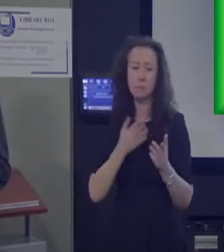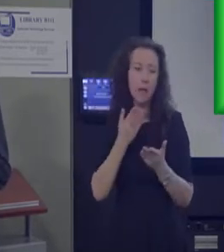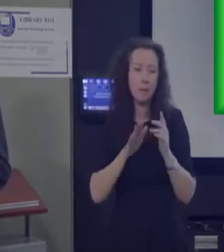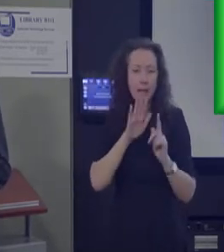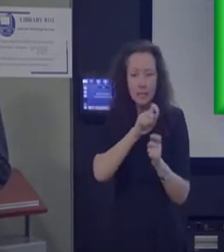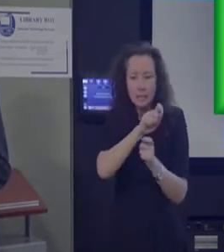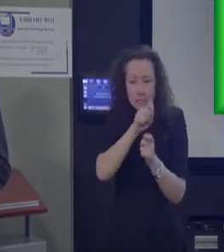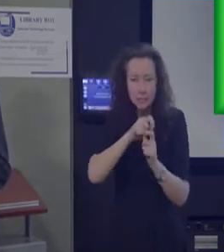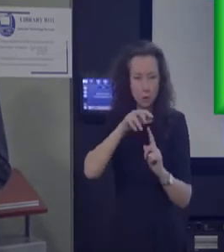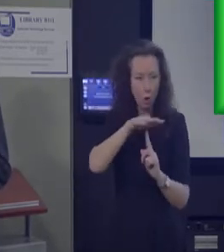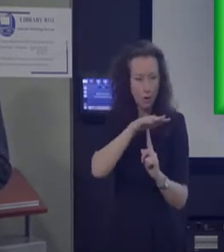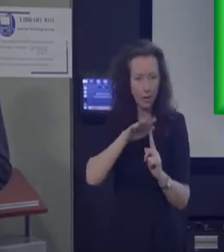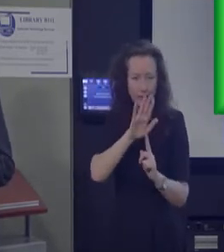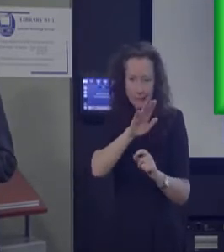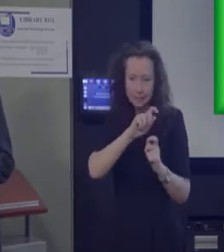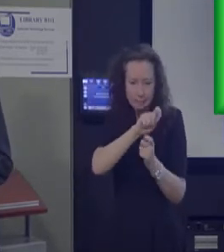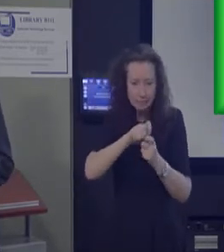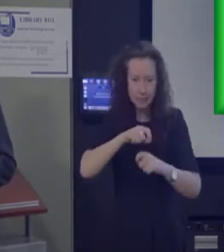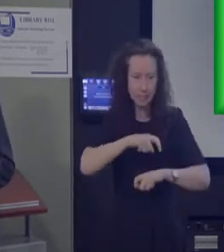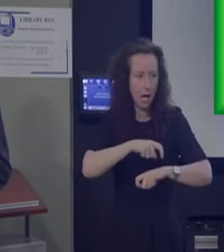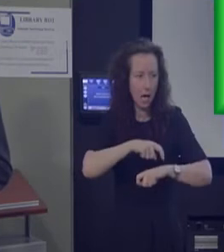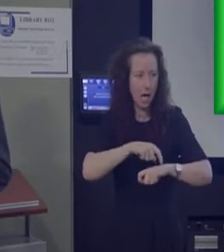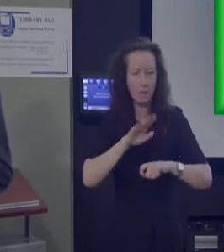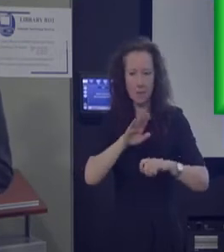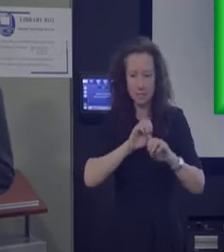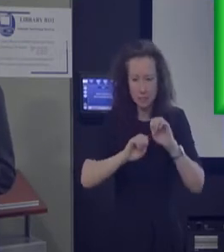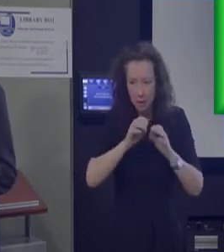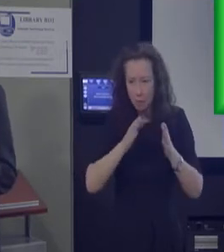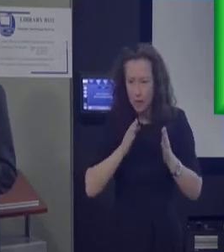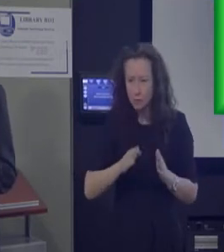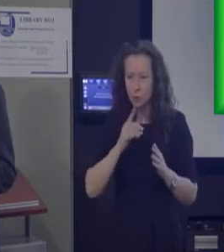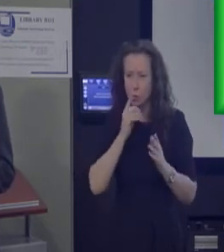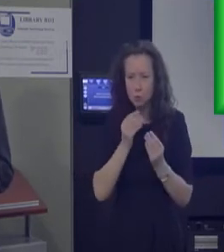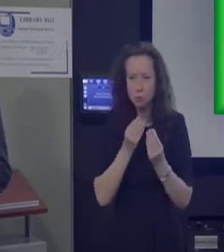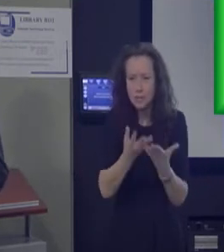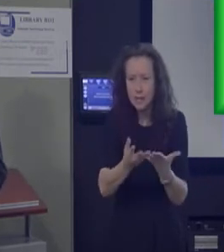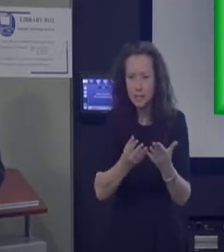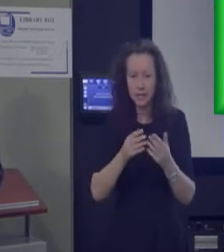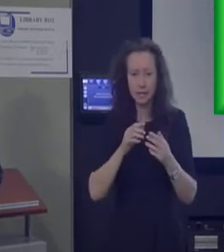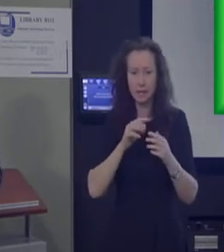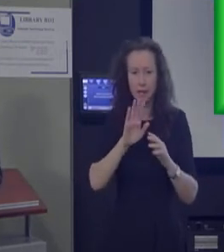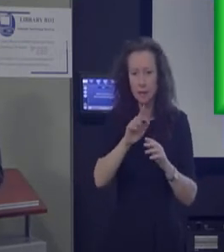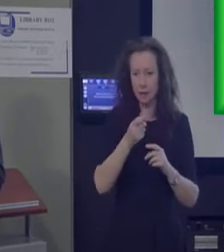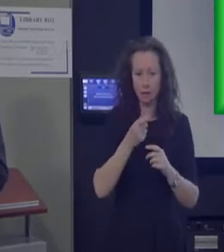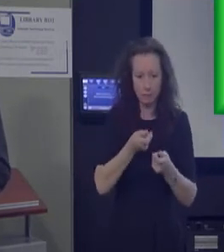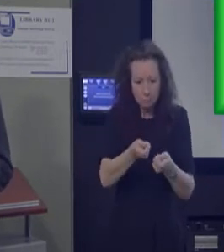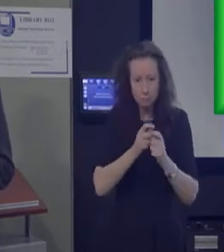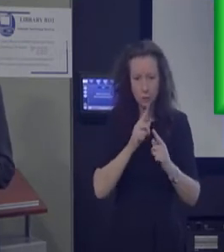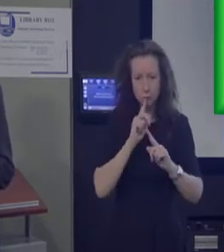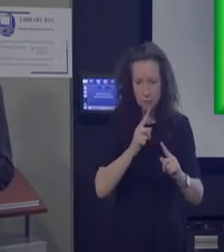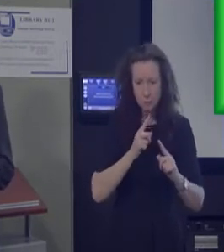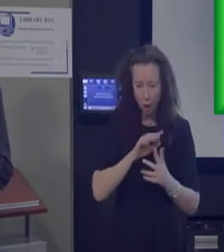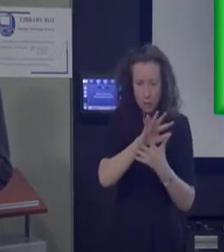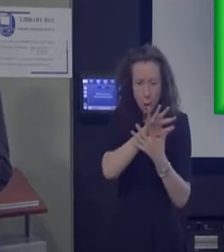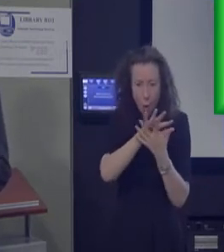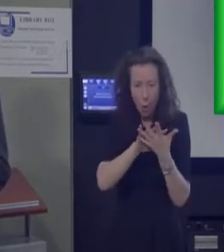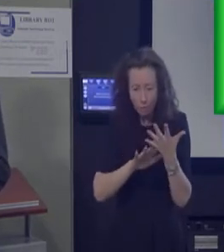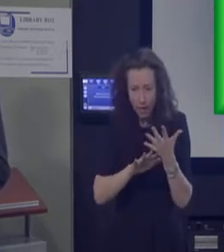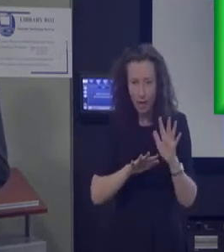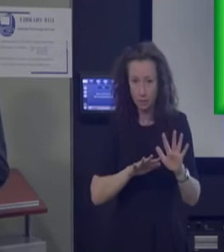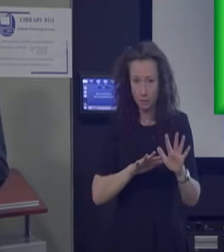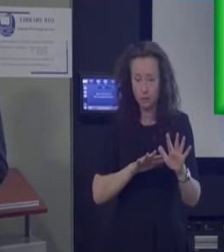context, the length of time, the experimenter who's presenting the materials, the kind of response that's required. All of that is